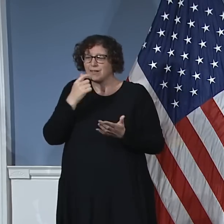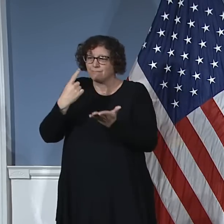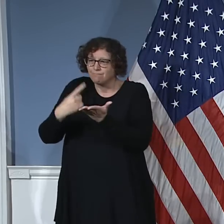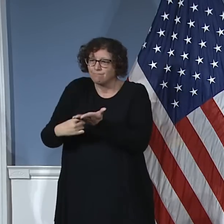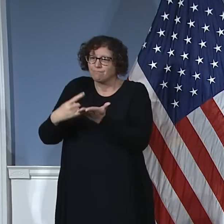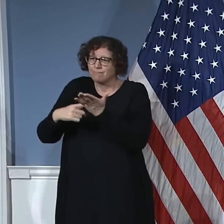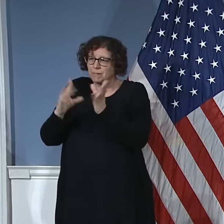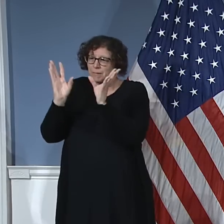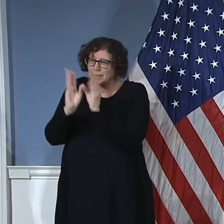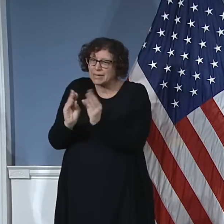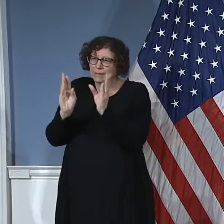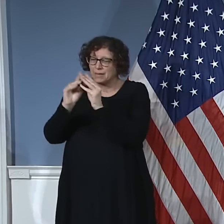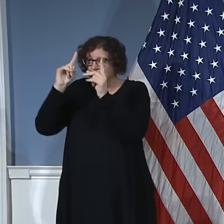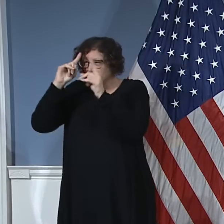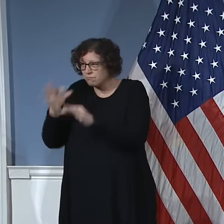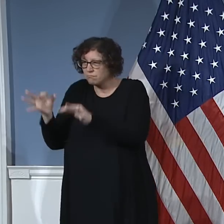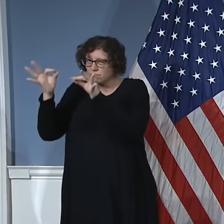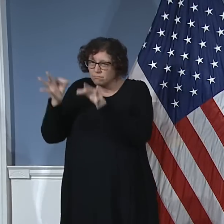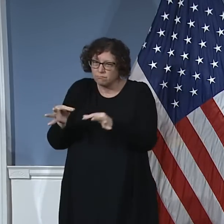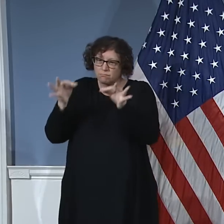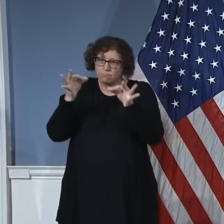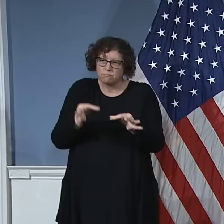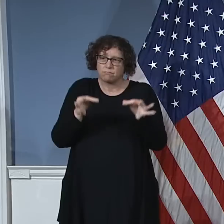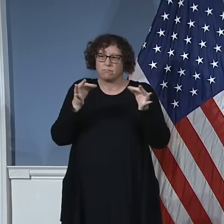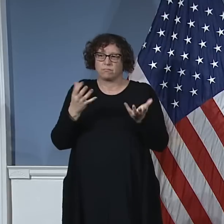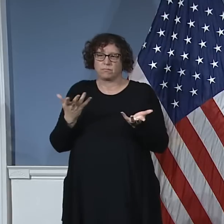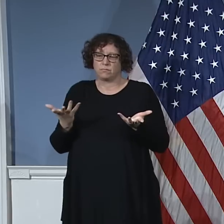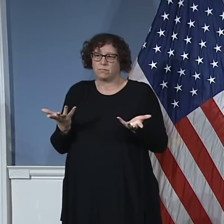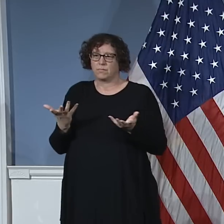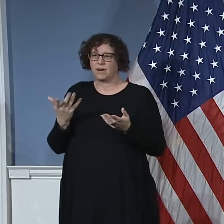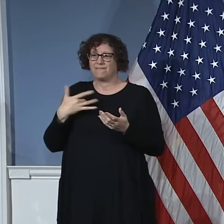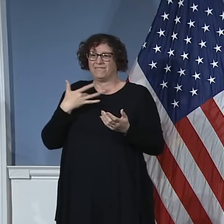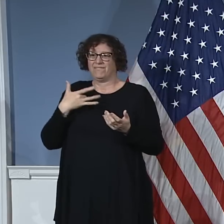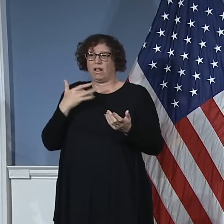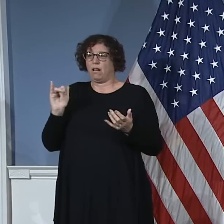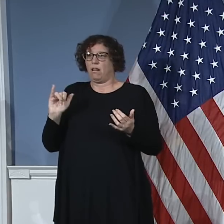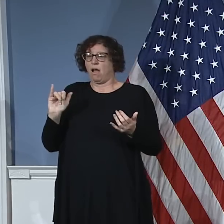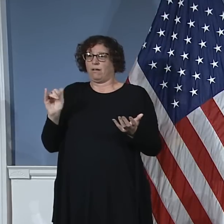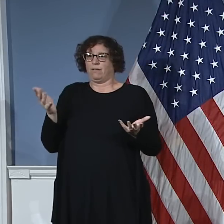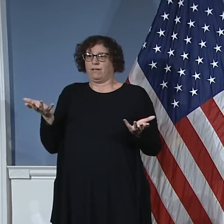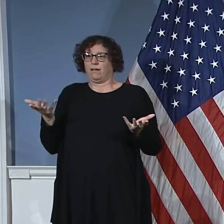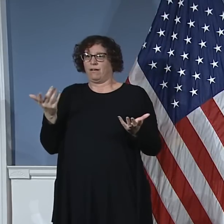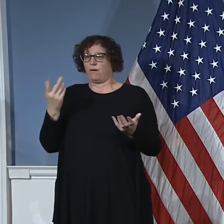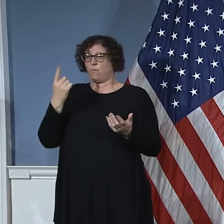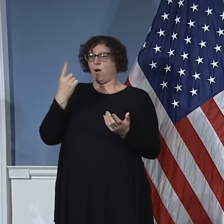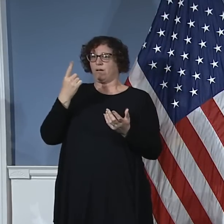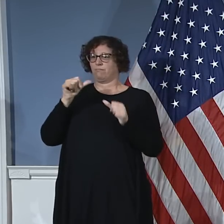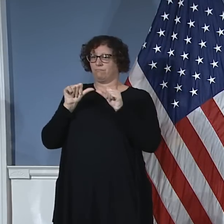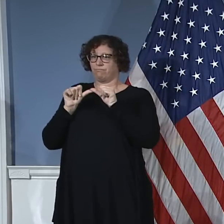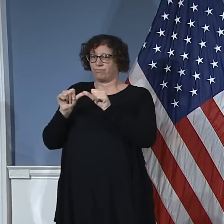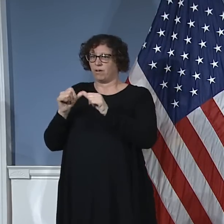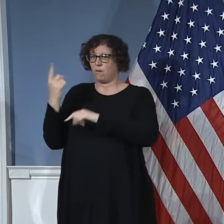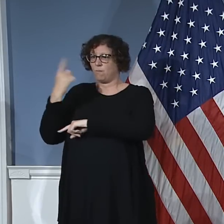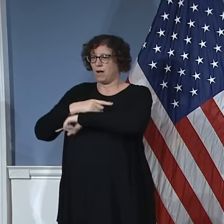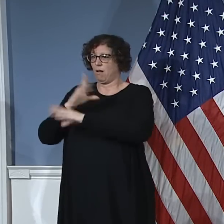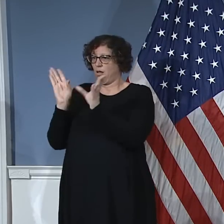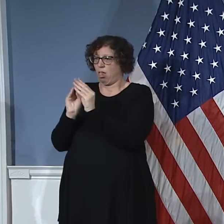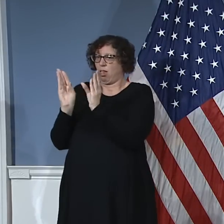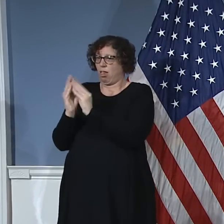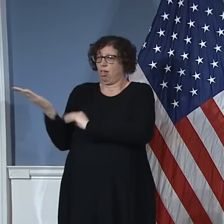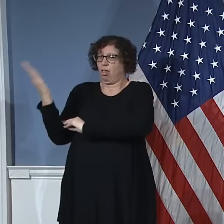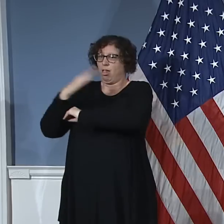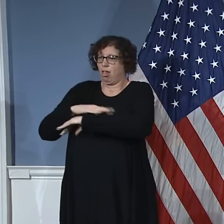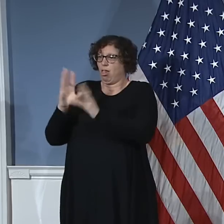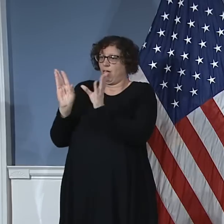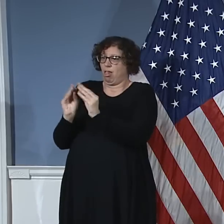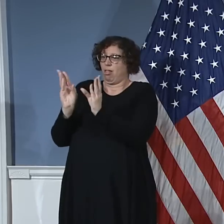adjustment. It feels like our lives are one endless conference call these last days. But I say that only to say this